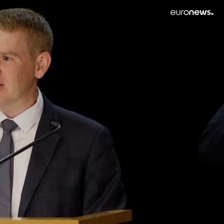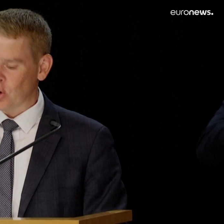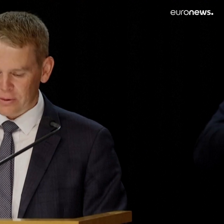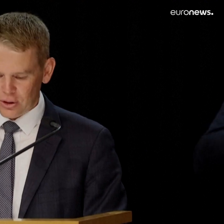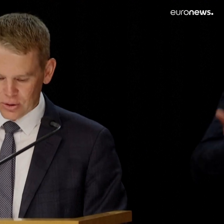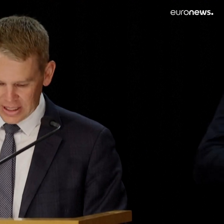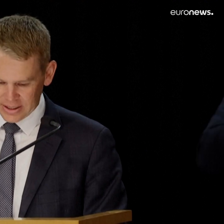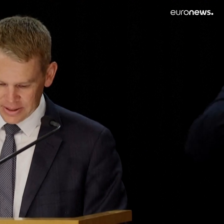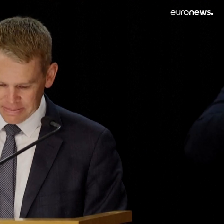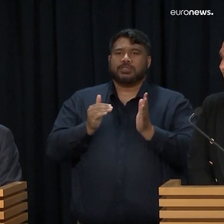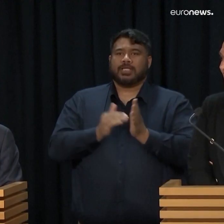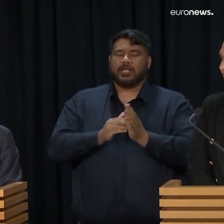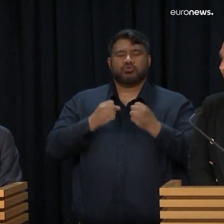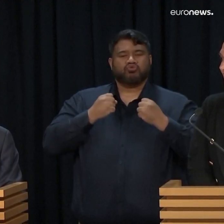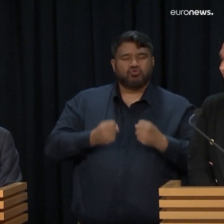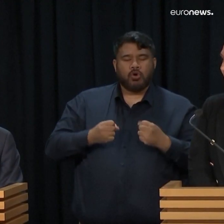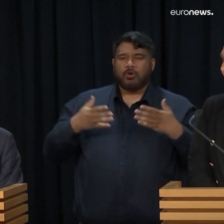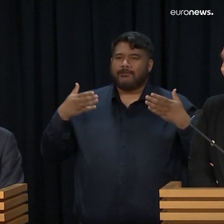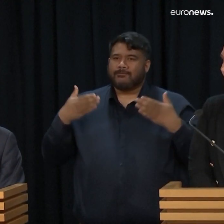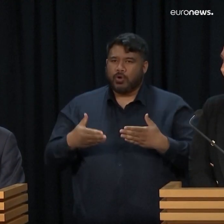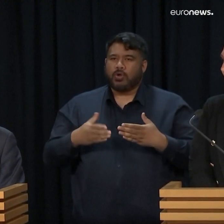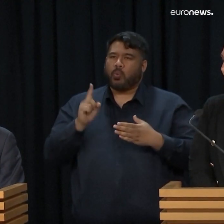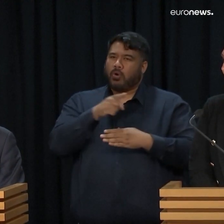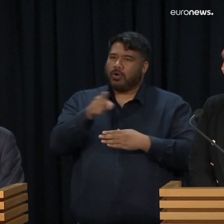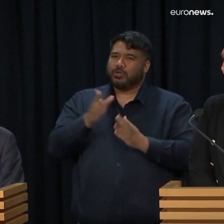later than February 7th. Hipkins will be sworn in as